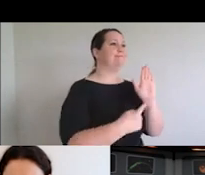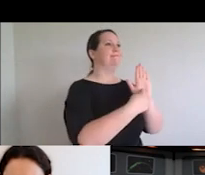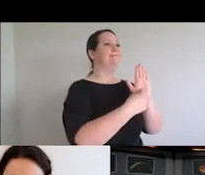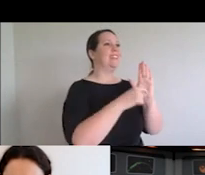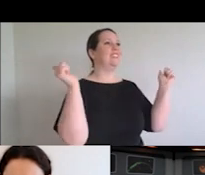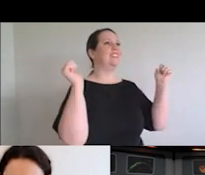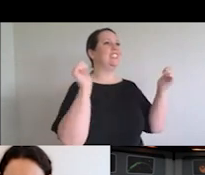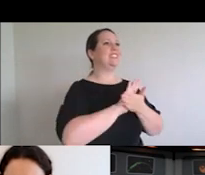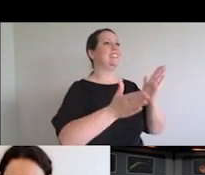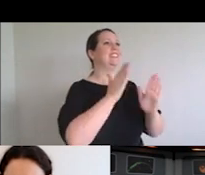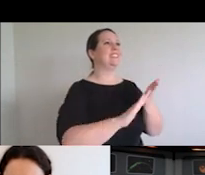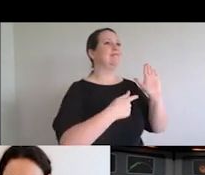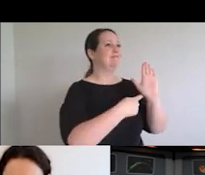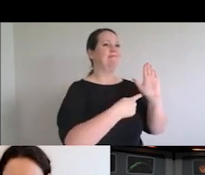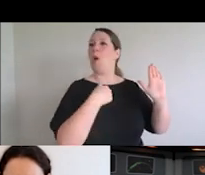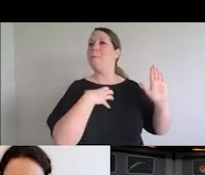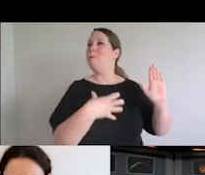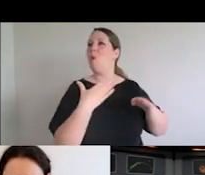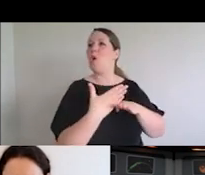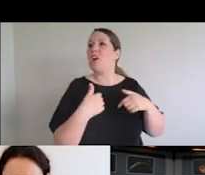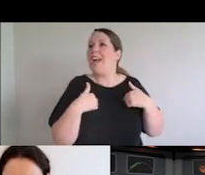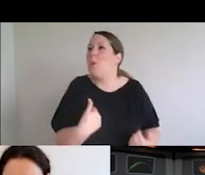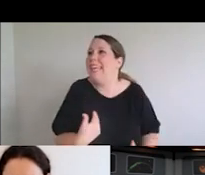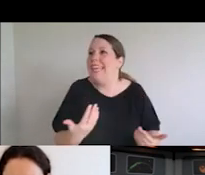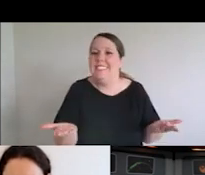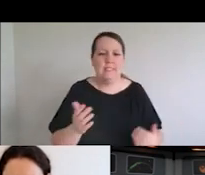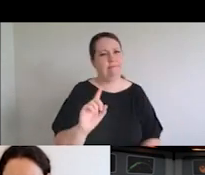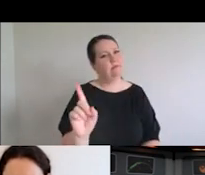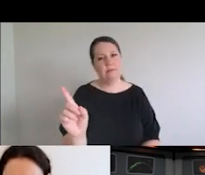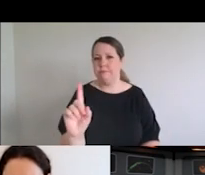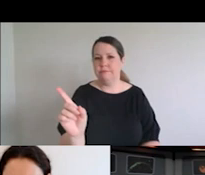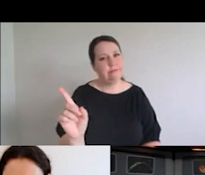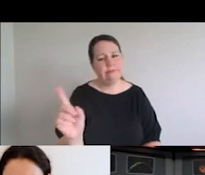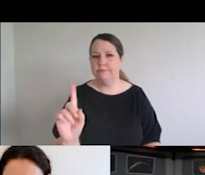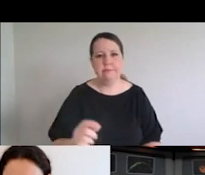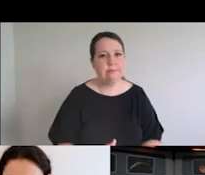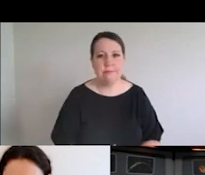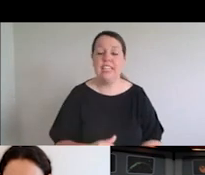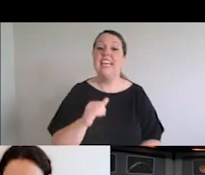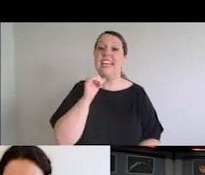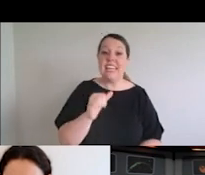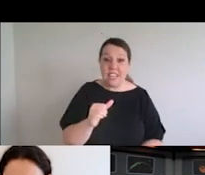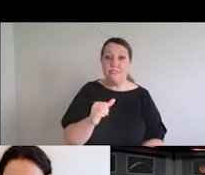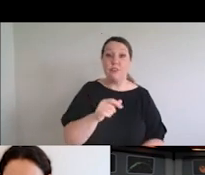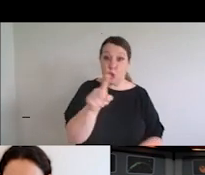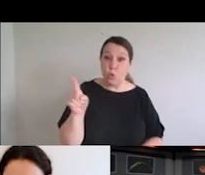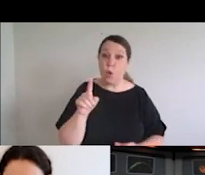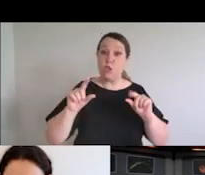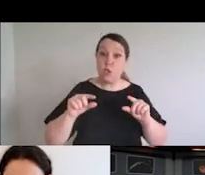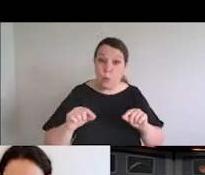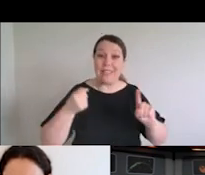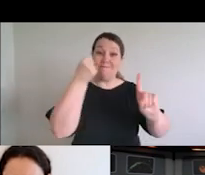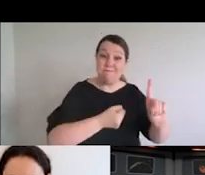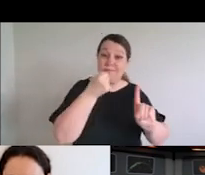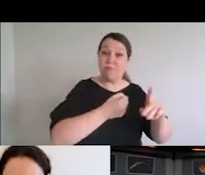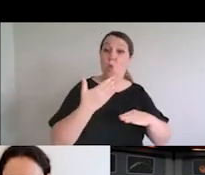is a campaign. If you're doing it now already, that's fantastic. But you just keep doing it and do more and think of more